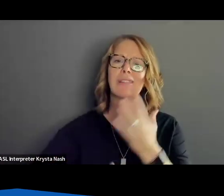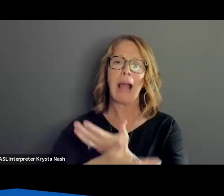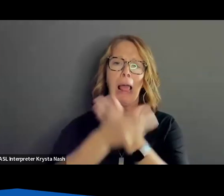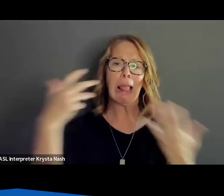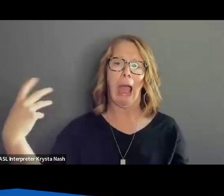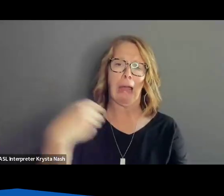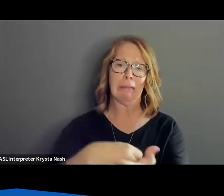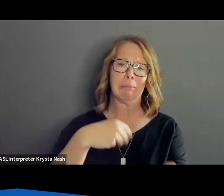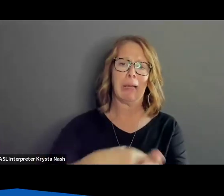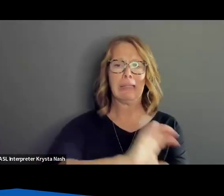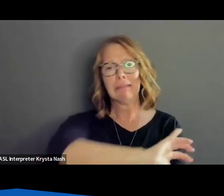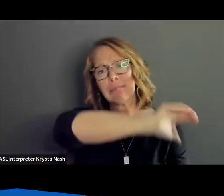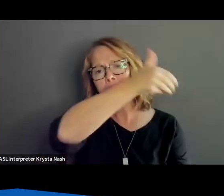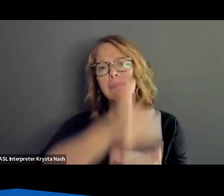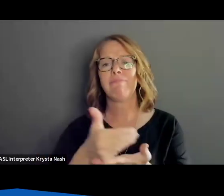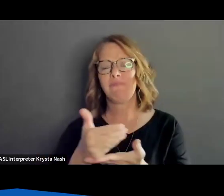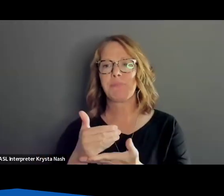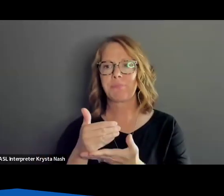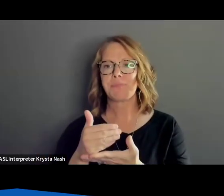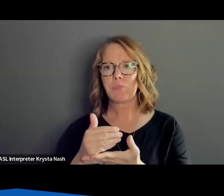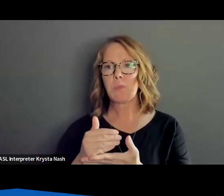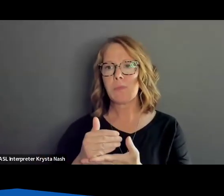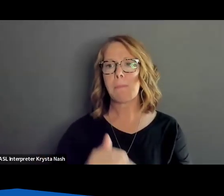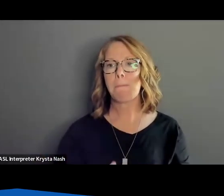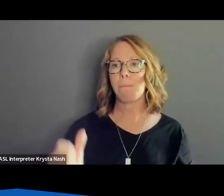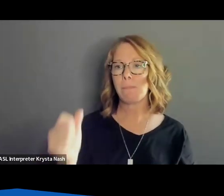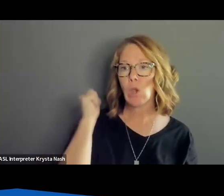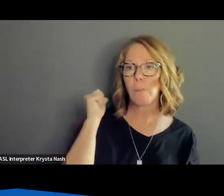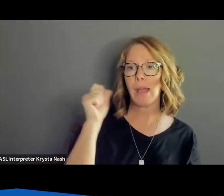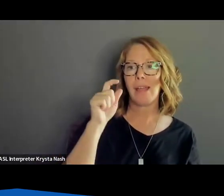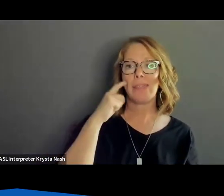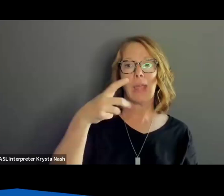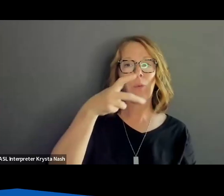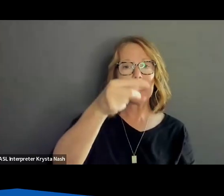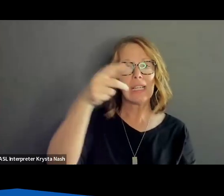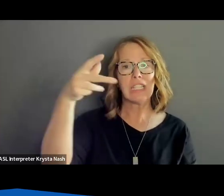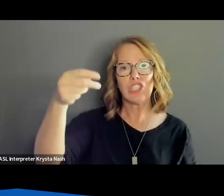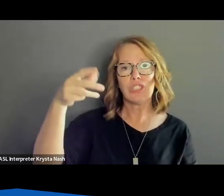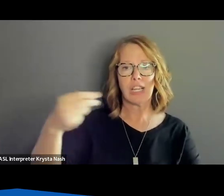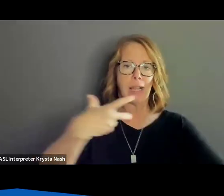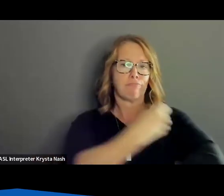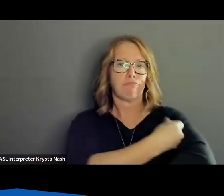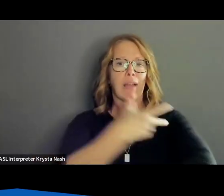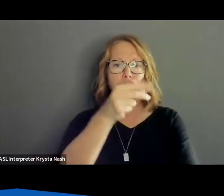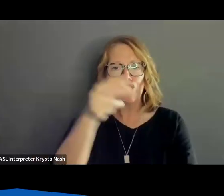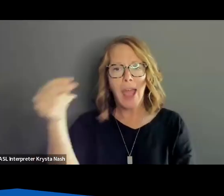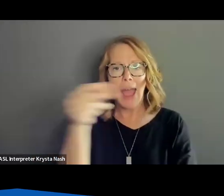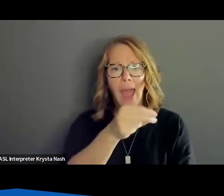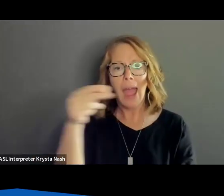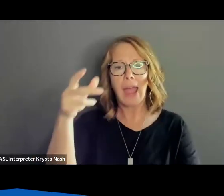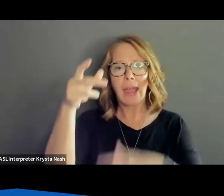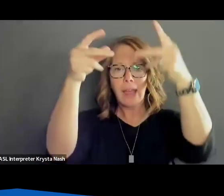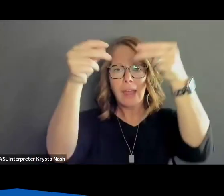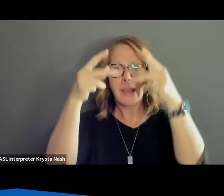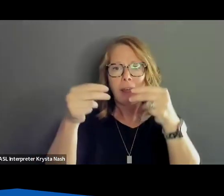and they put along your back, they would inject stem cells along the outside of your